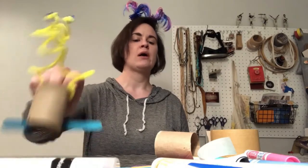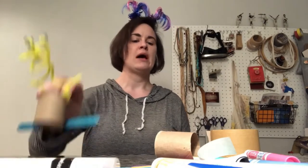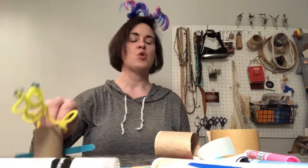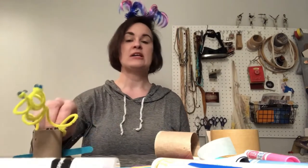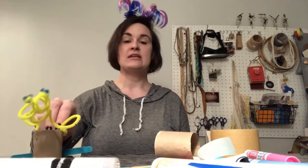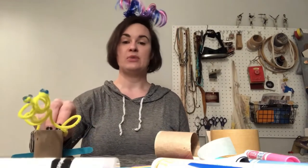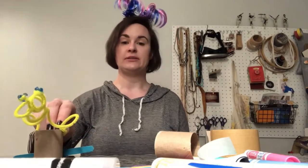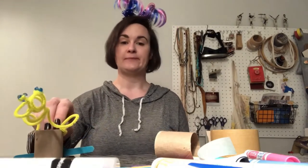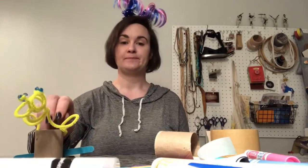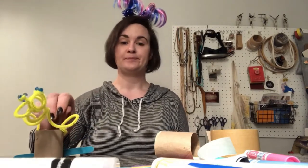I'm going to keep building.